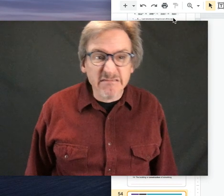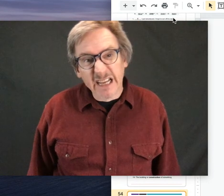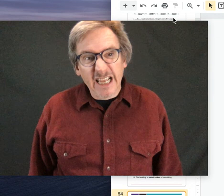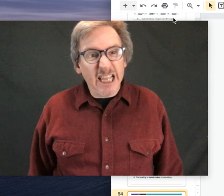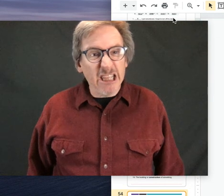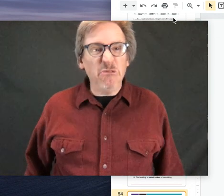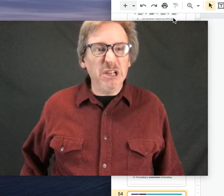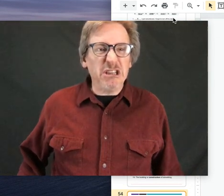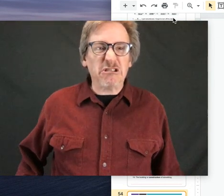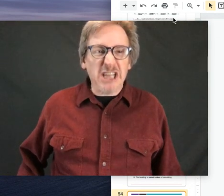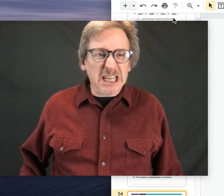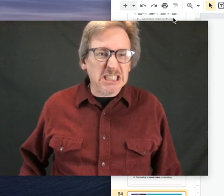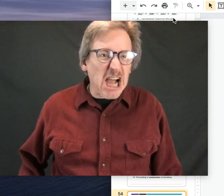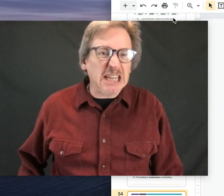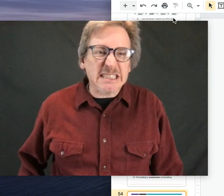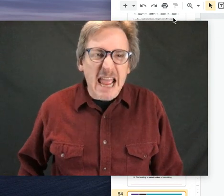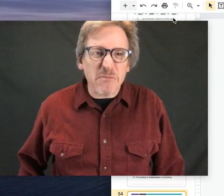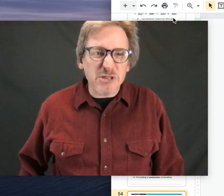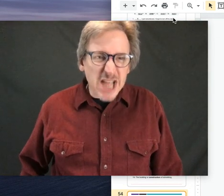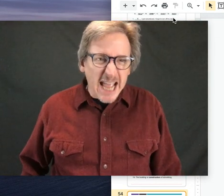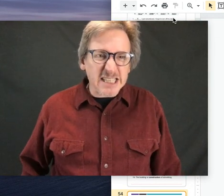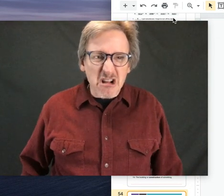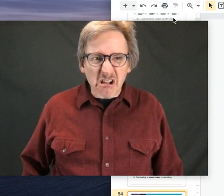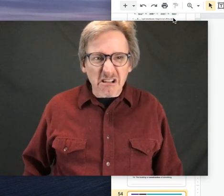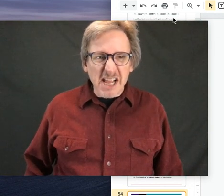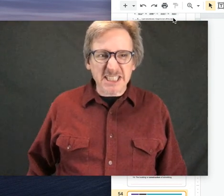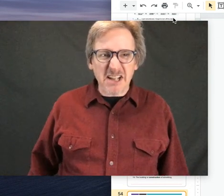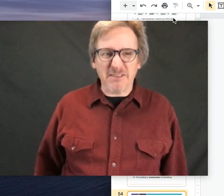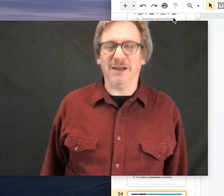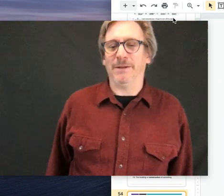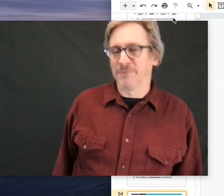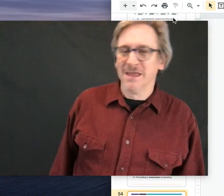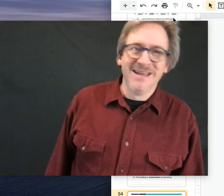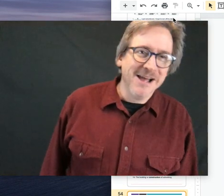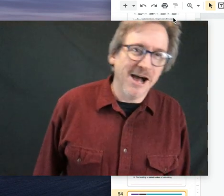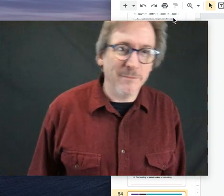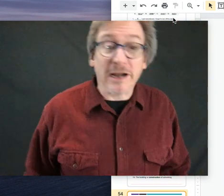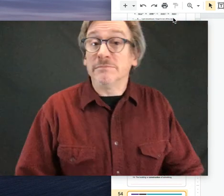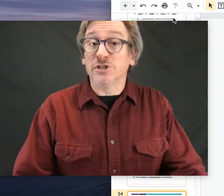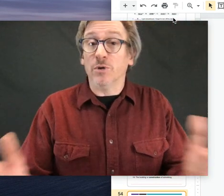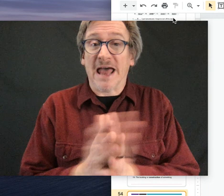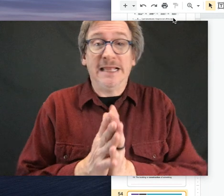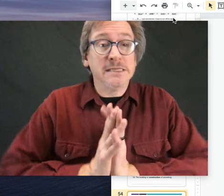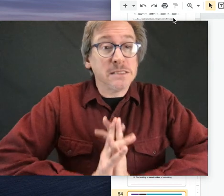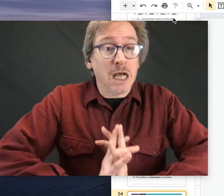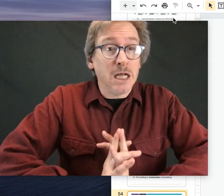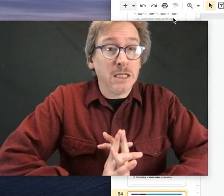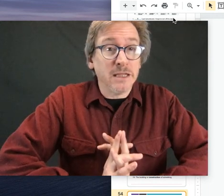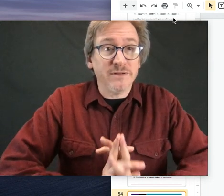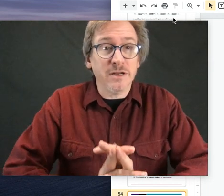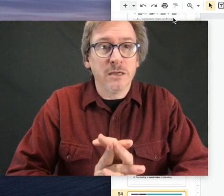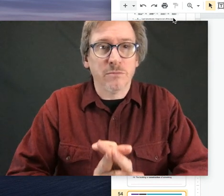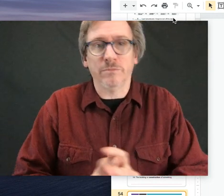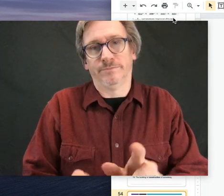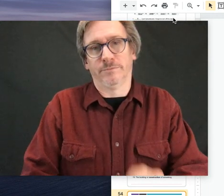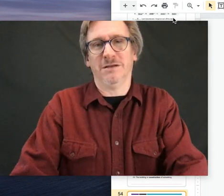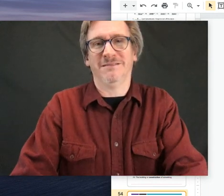doing. You with your TikTok, Snapchats, and all that stuff. Anyway, all right. So that is